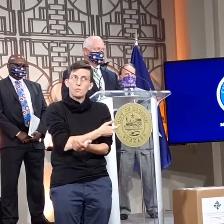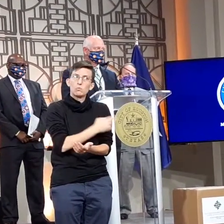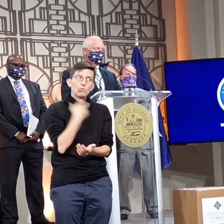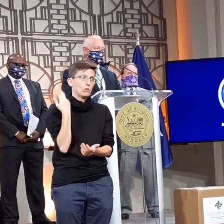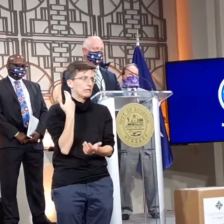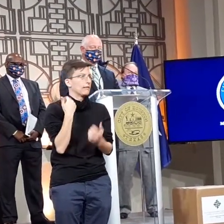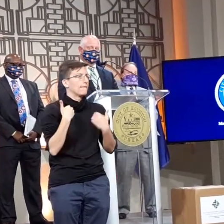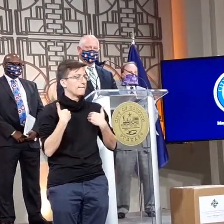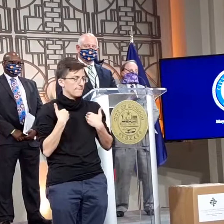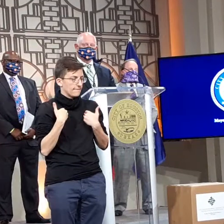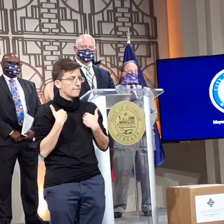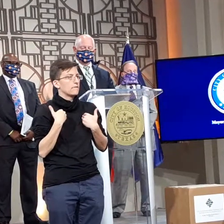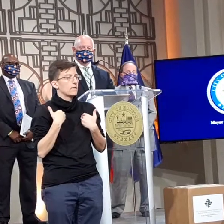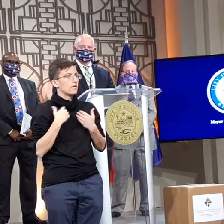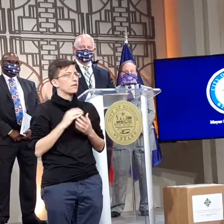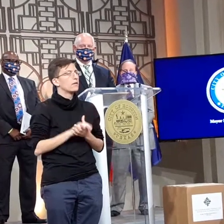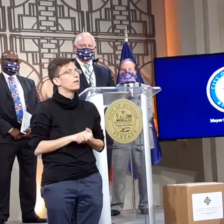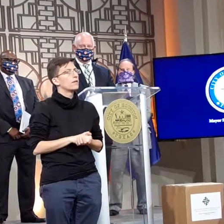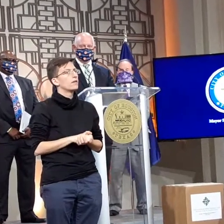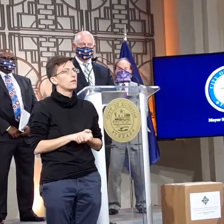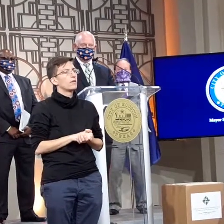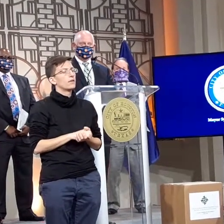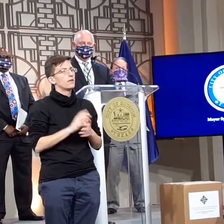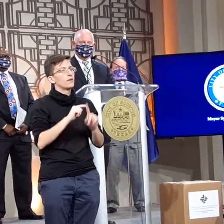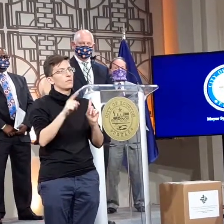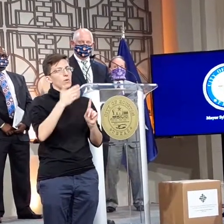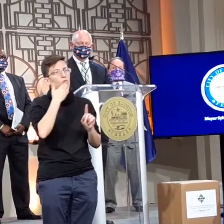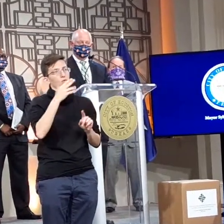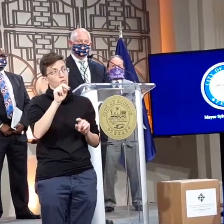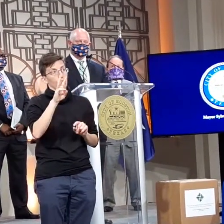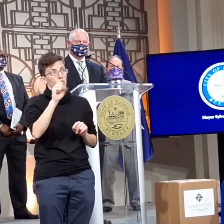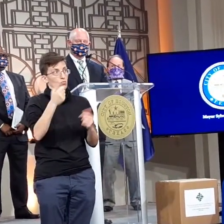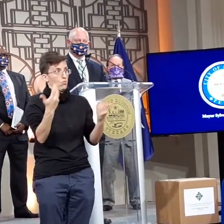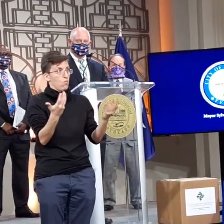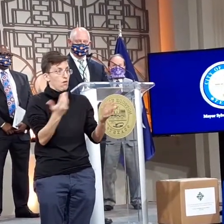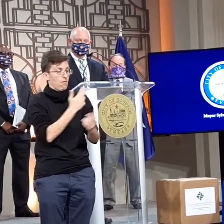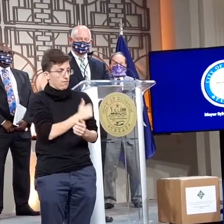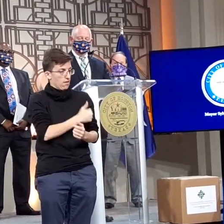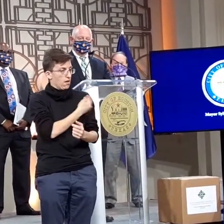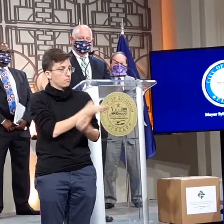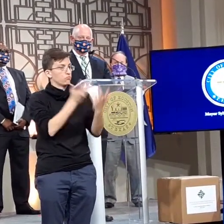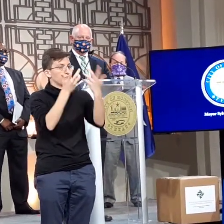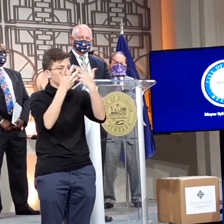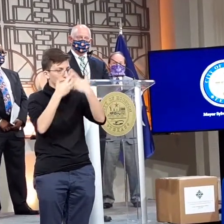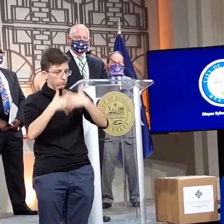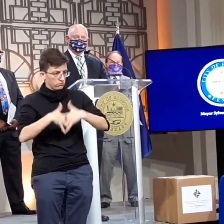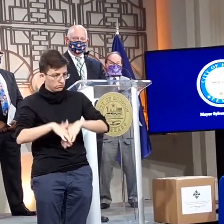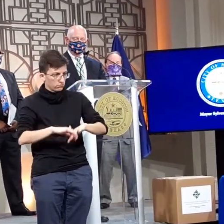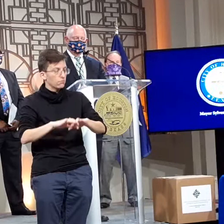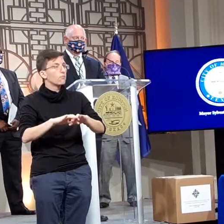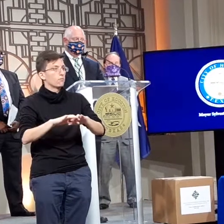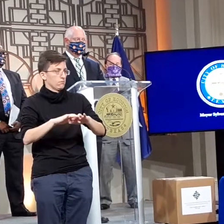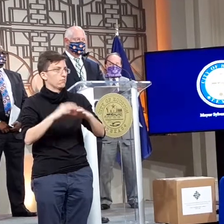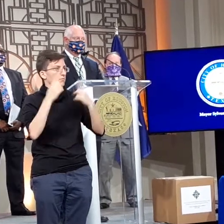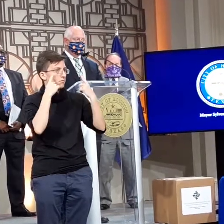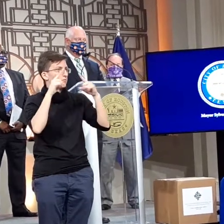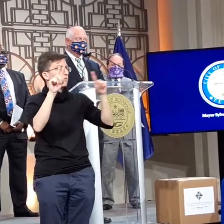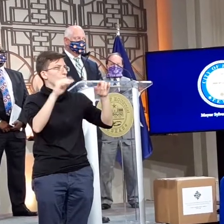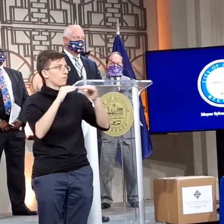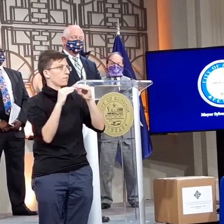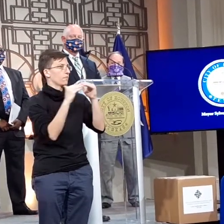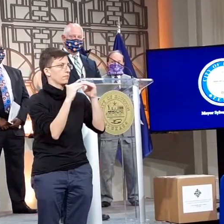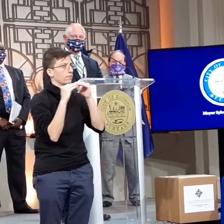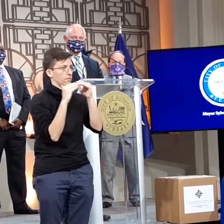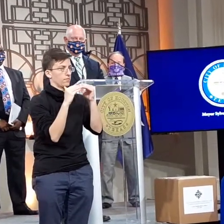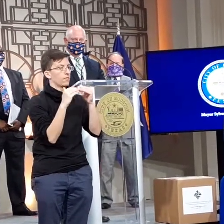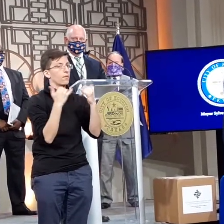easy solution. But the good news is that the hospitals are working together quite clearly to achieve that. The issue